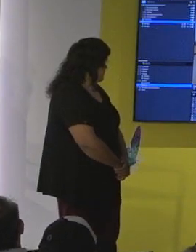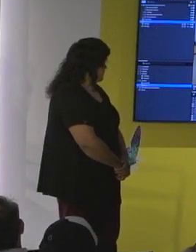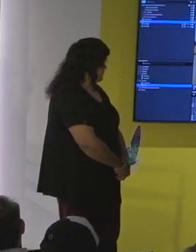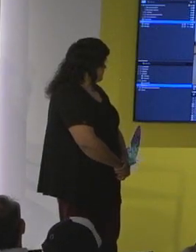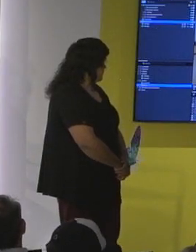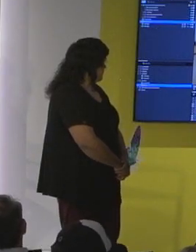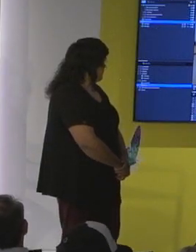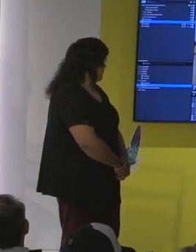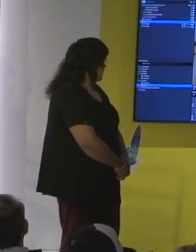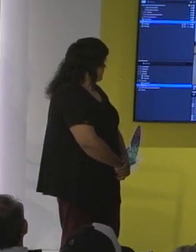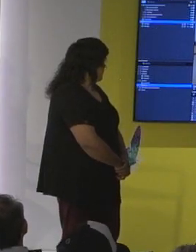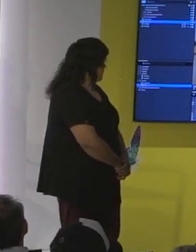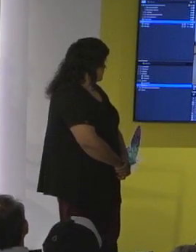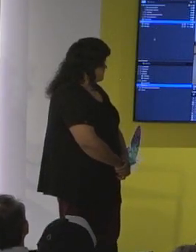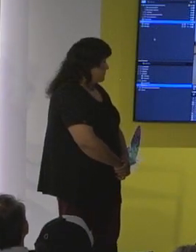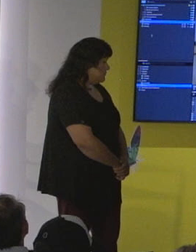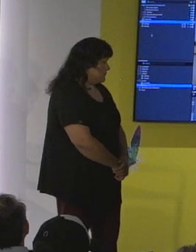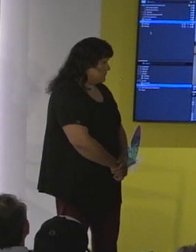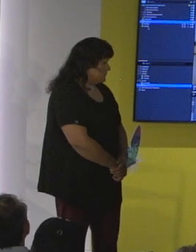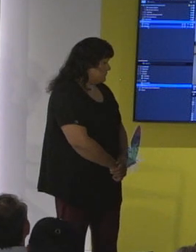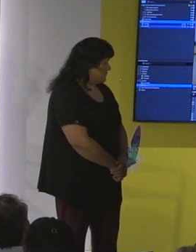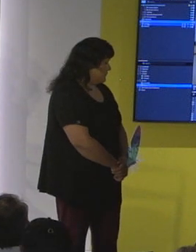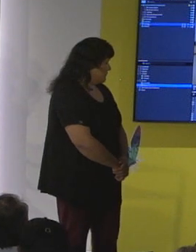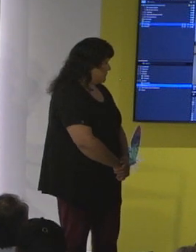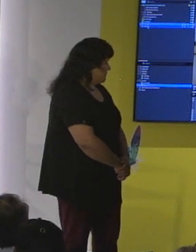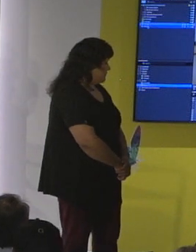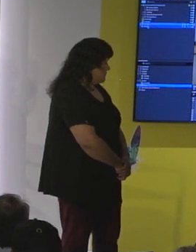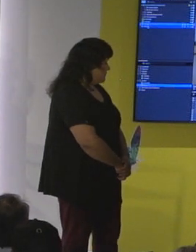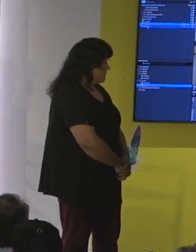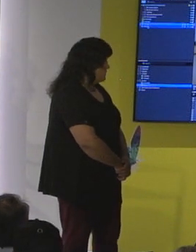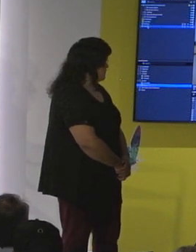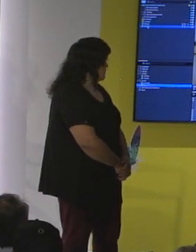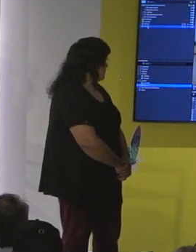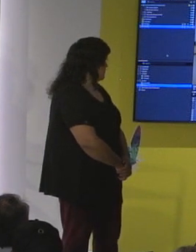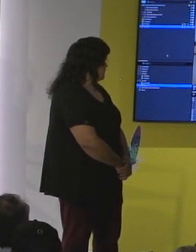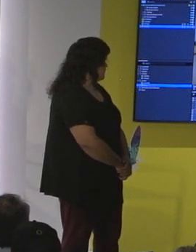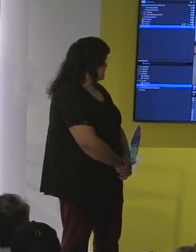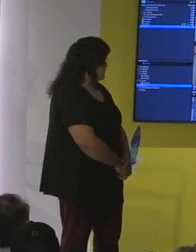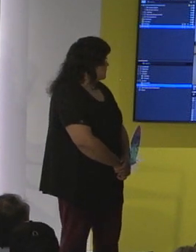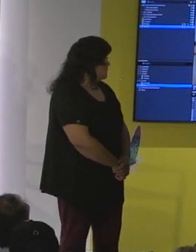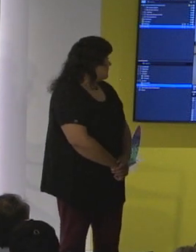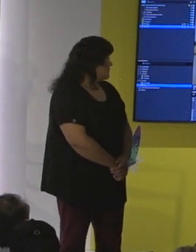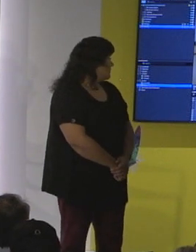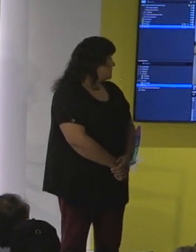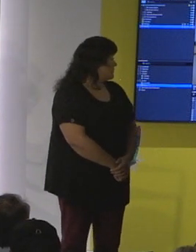All right, apply, make sure you press apply. That's another one of those lessons to always keep in mind.